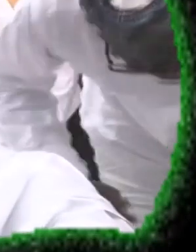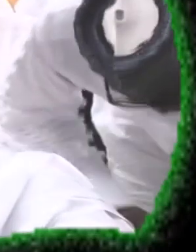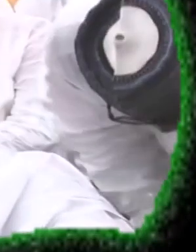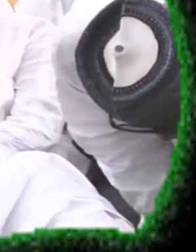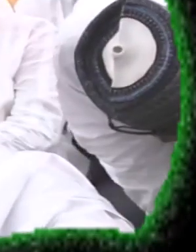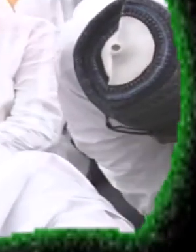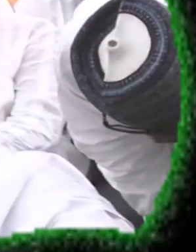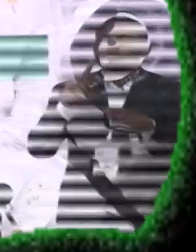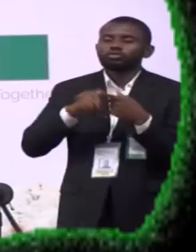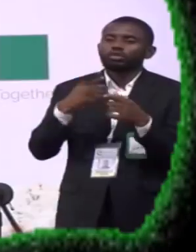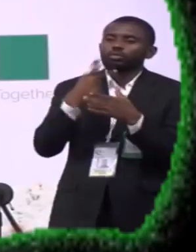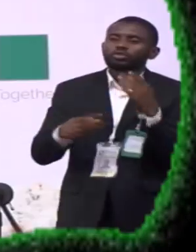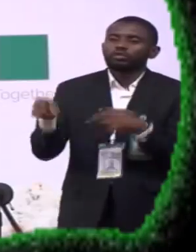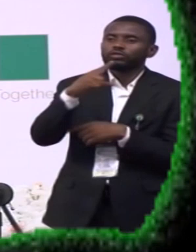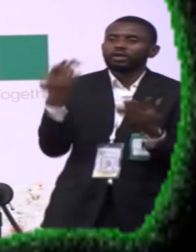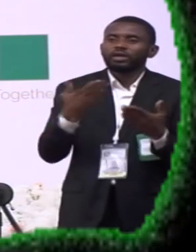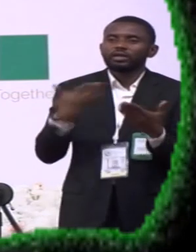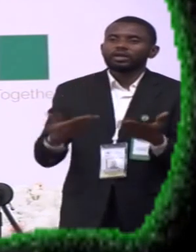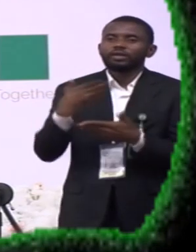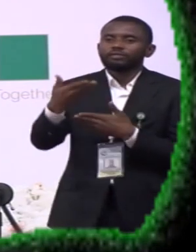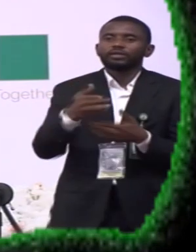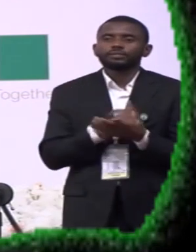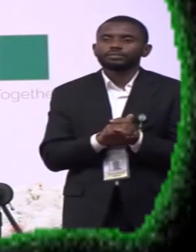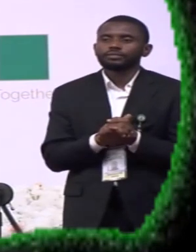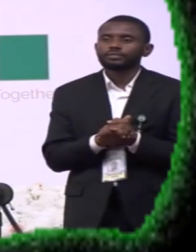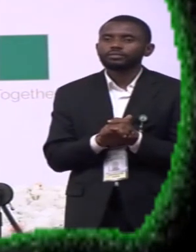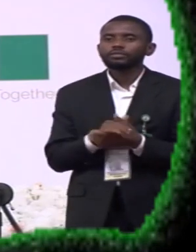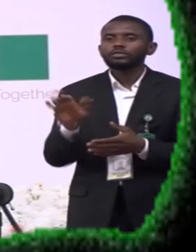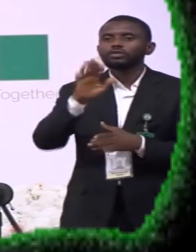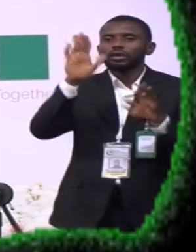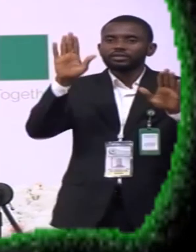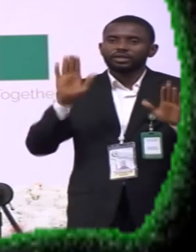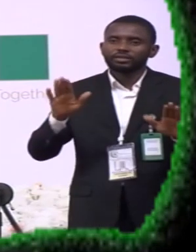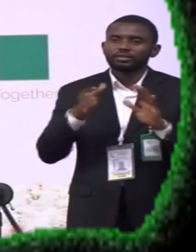both of you here and the hereafter. Your Excellencies,